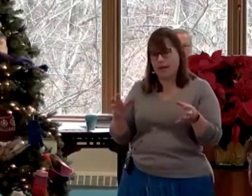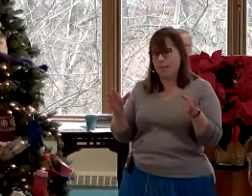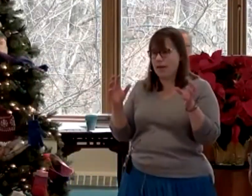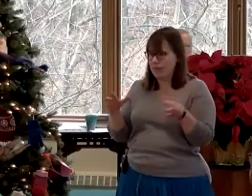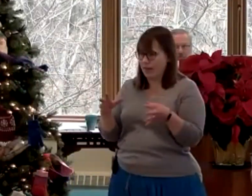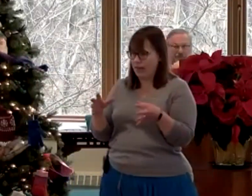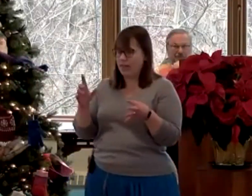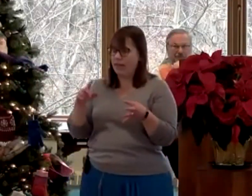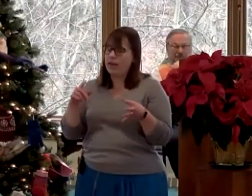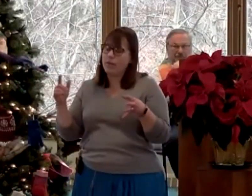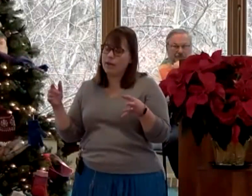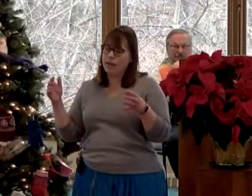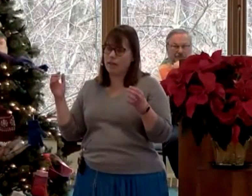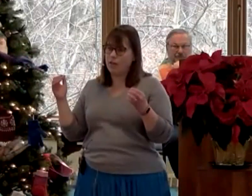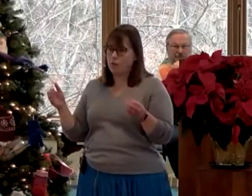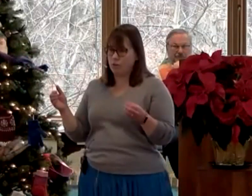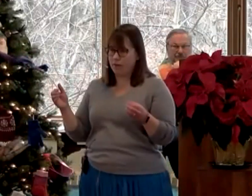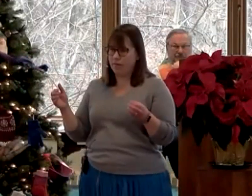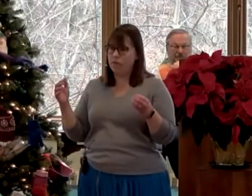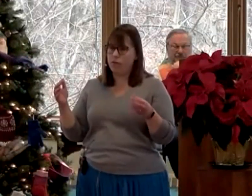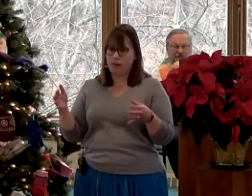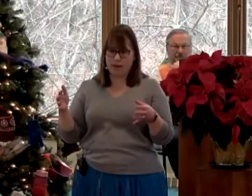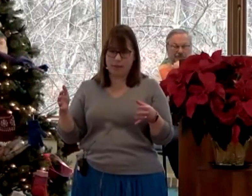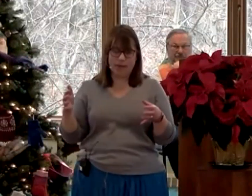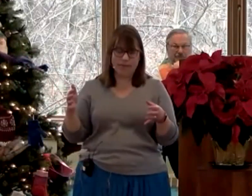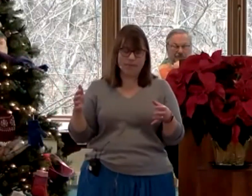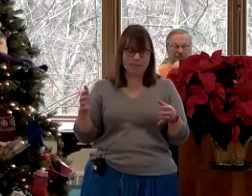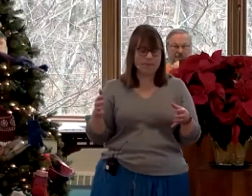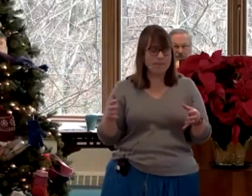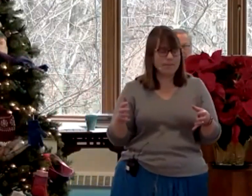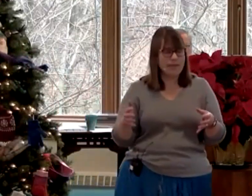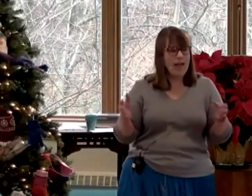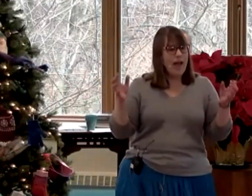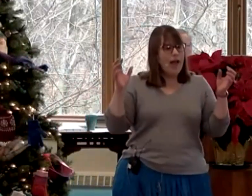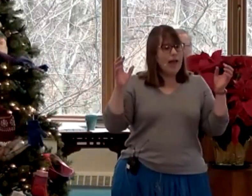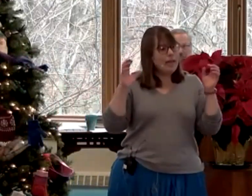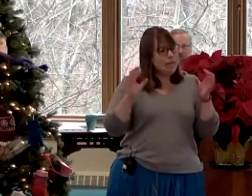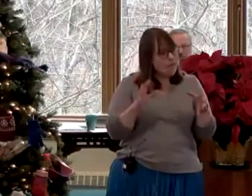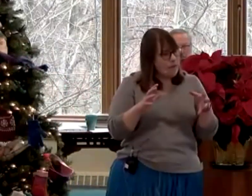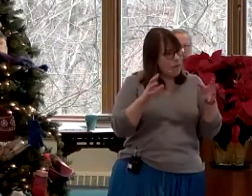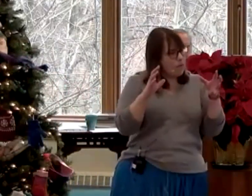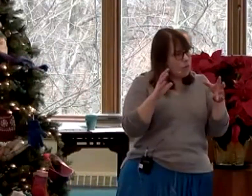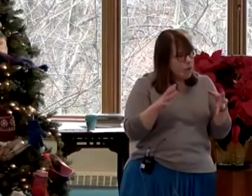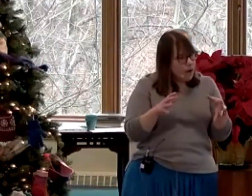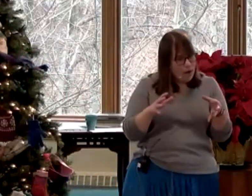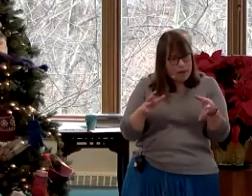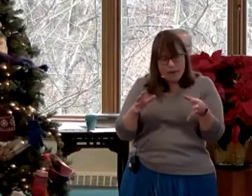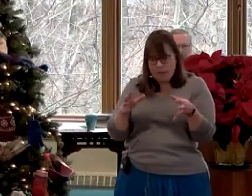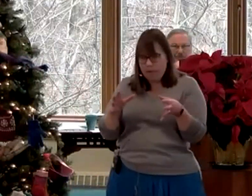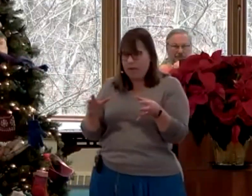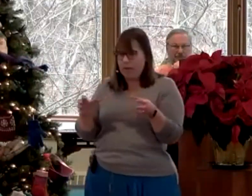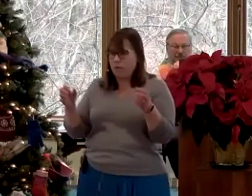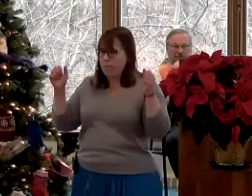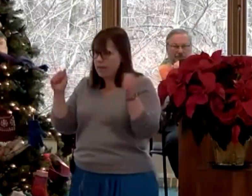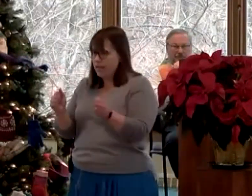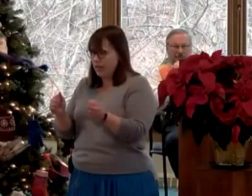man named Mattathias and then later by his son Judah Maccabee. And even though they were small in number,